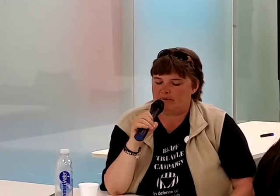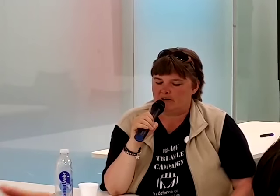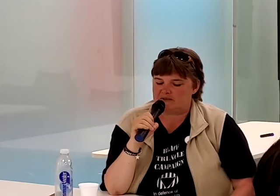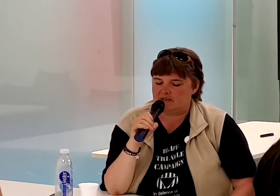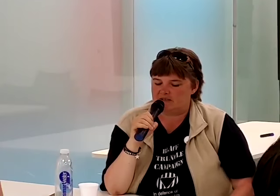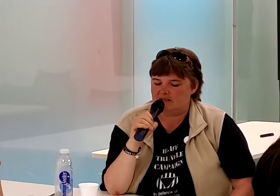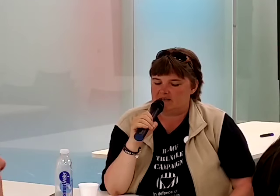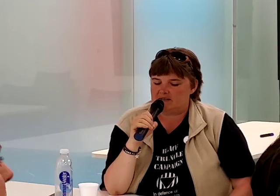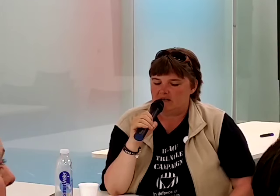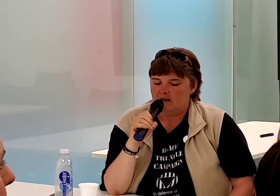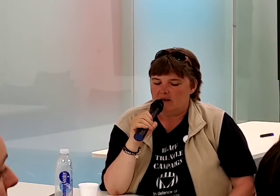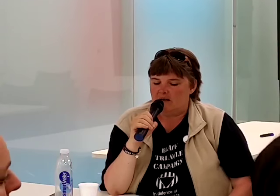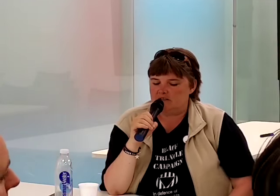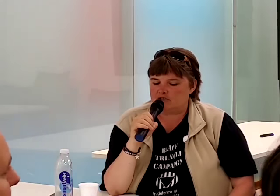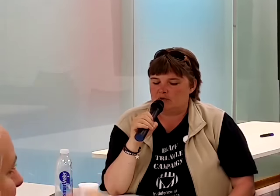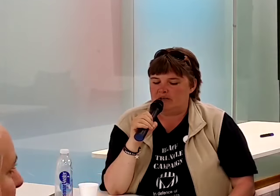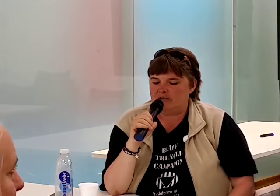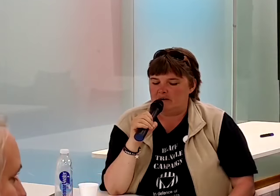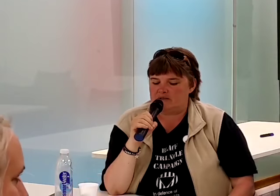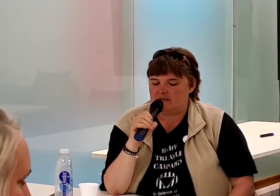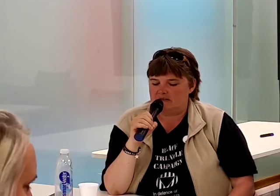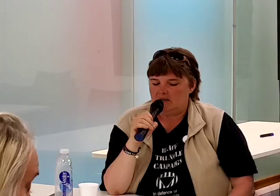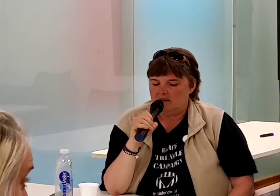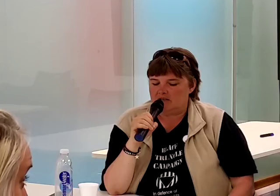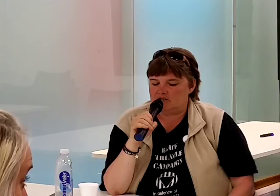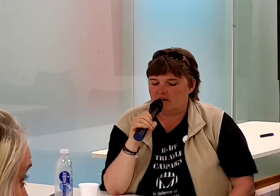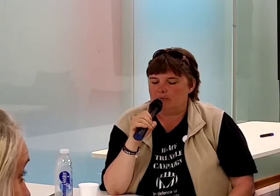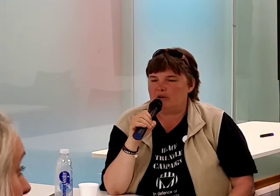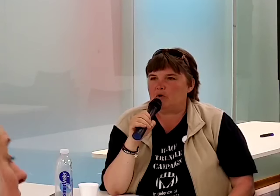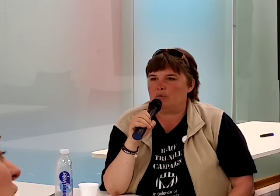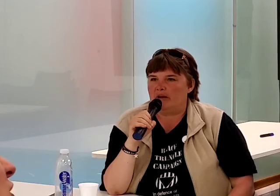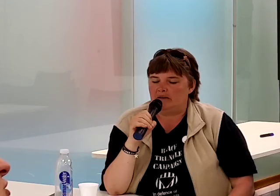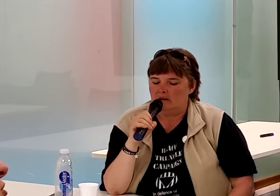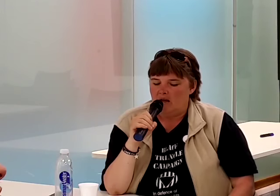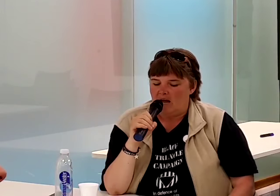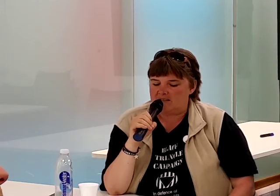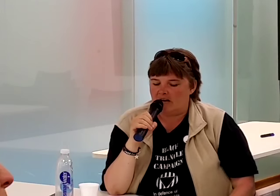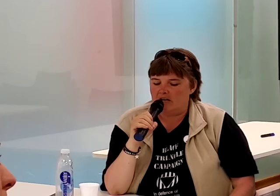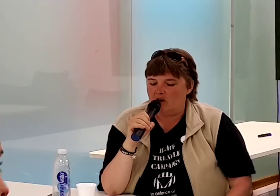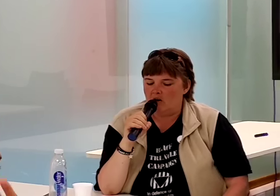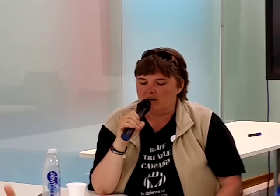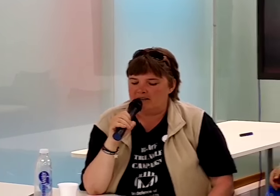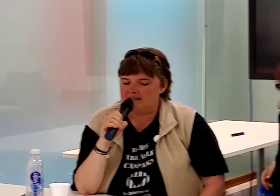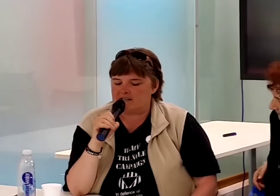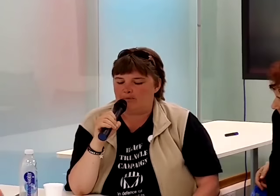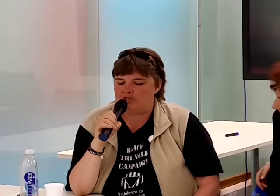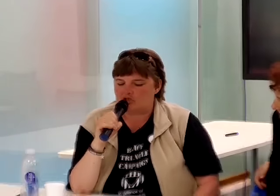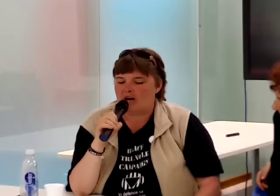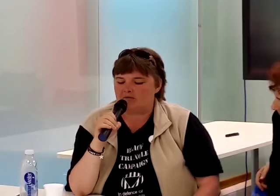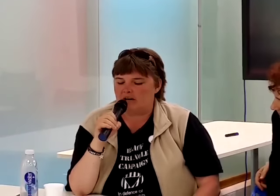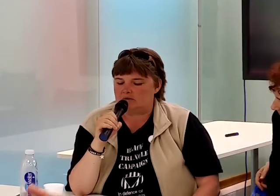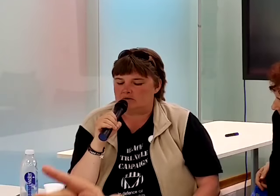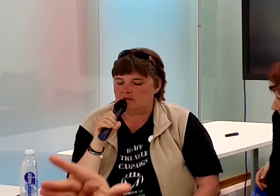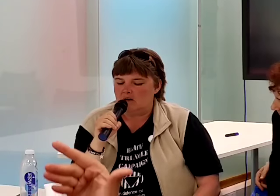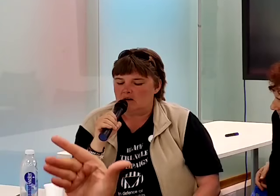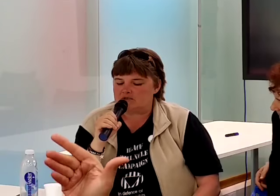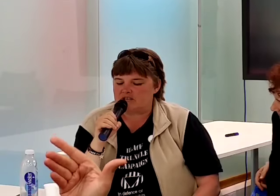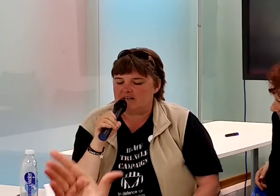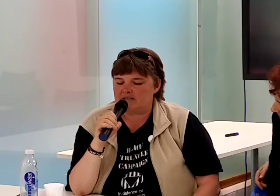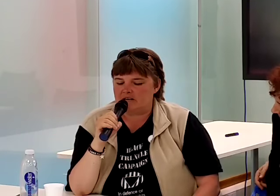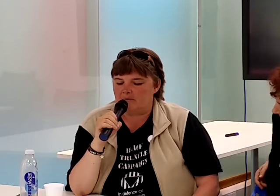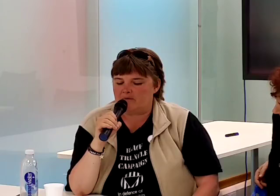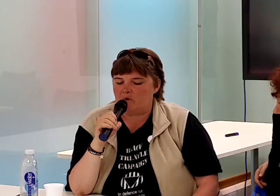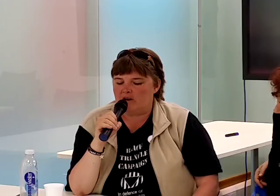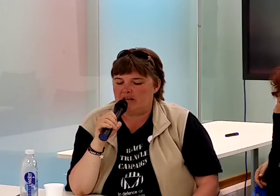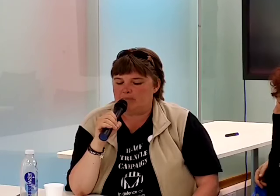disabled people in the past 6 years. And it should be noted that Jeremy Corbyn has a long and established track record